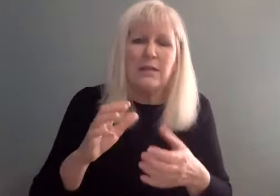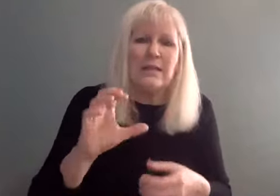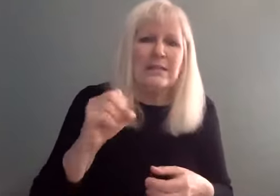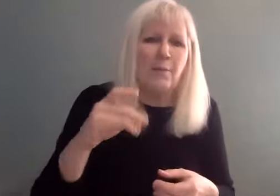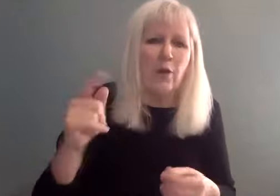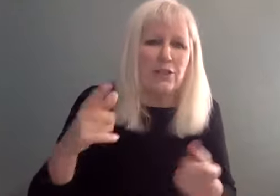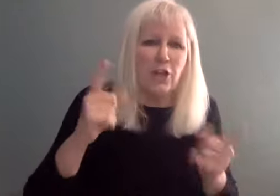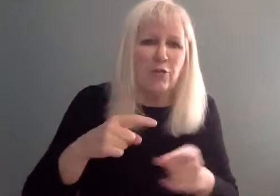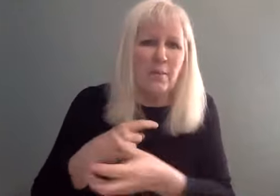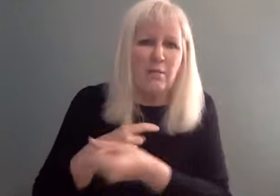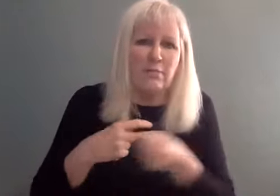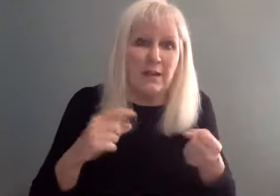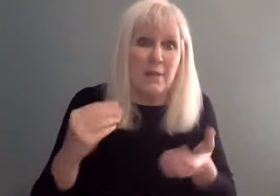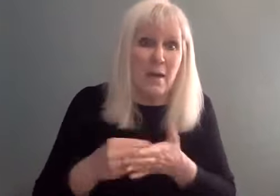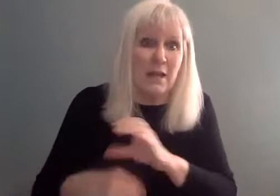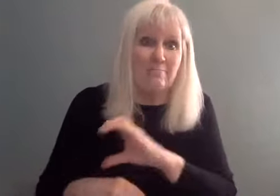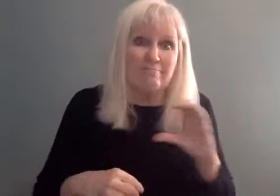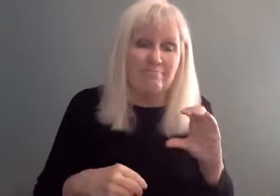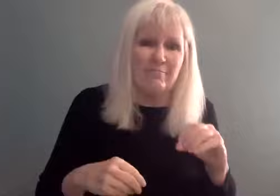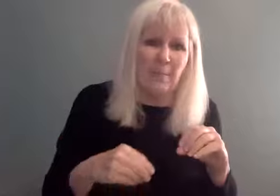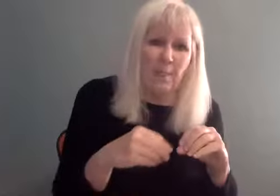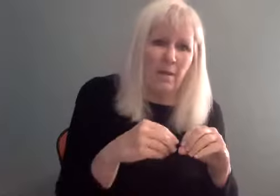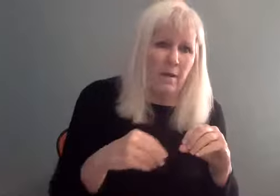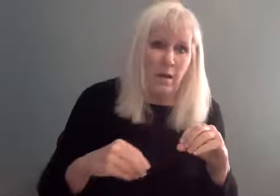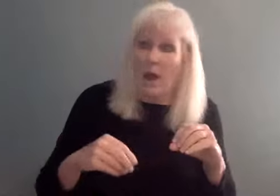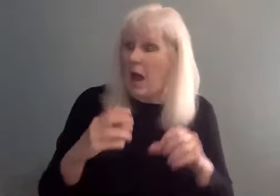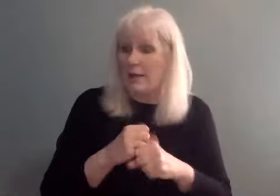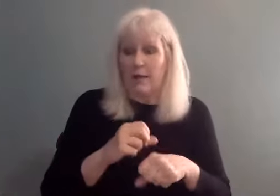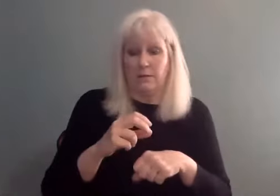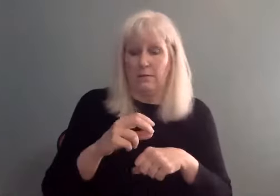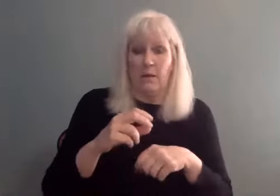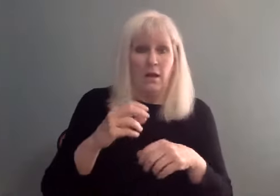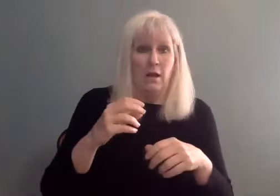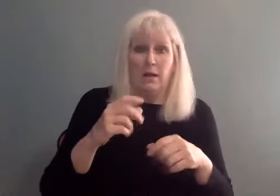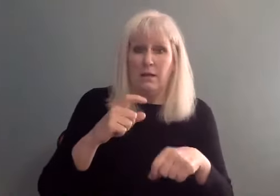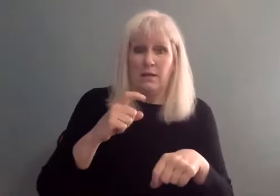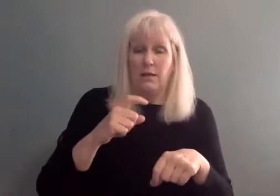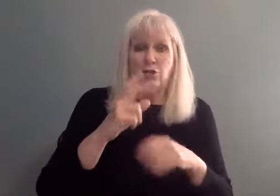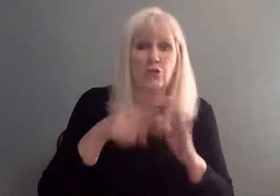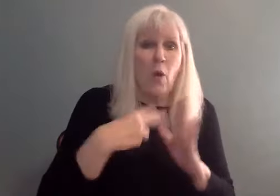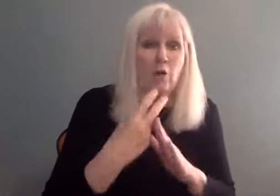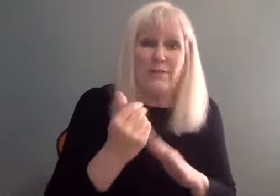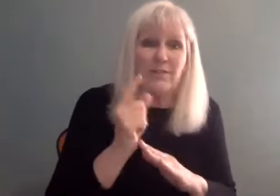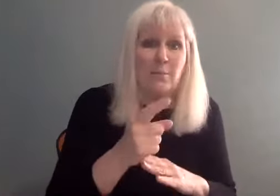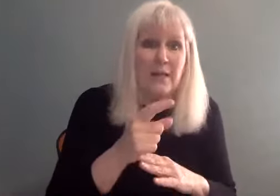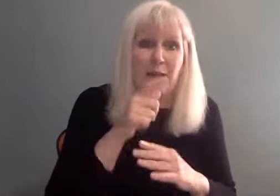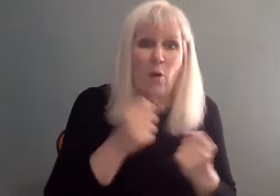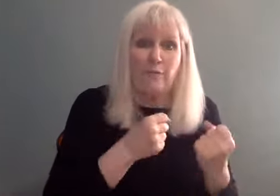with me. I'm going to get 2 hours and 15 minutes back in my day every day just from being in traffic. I am sailing